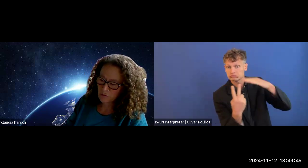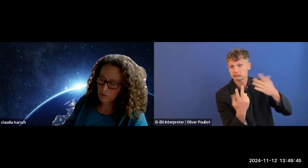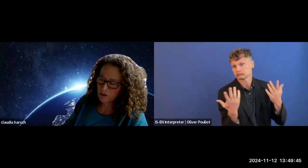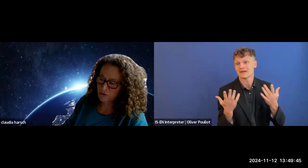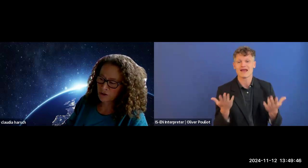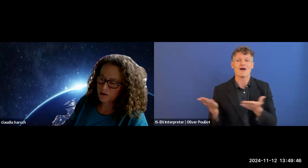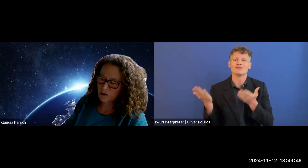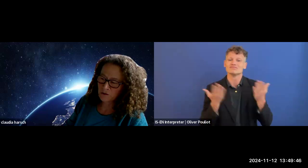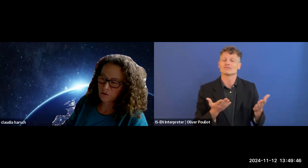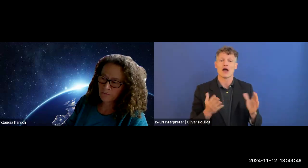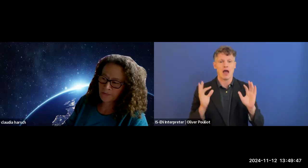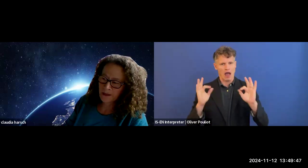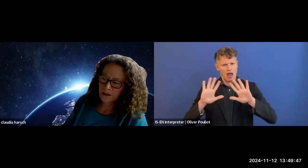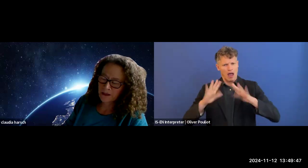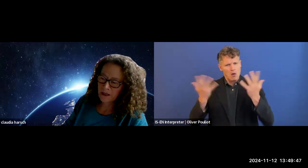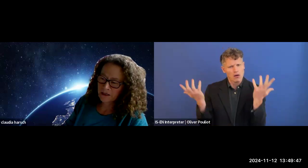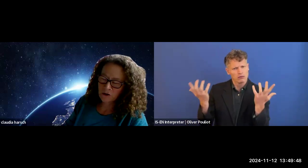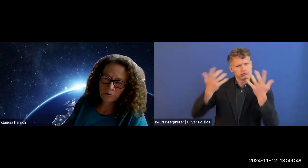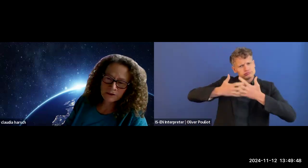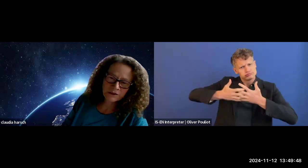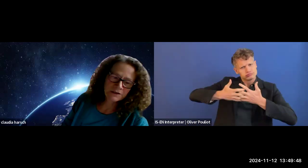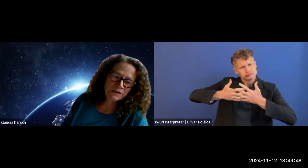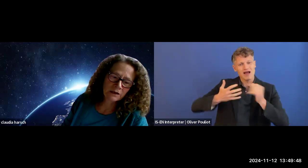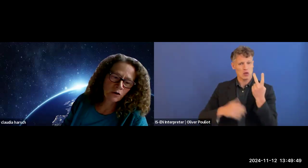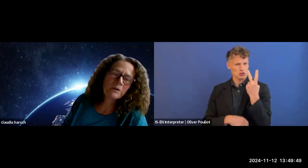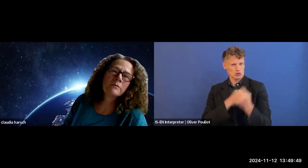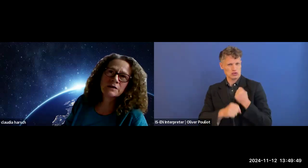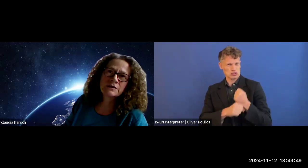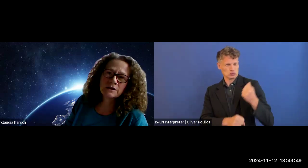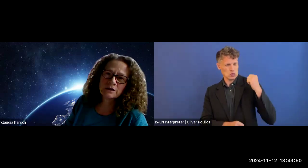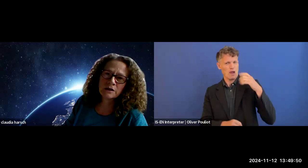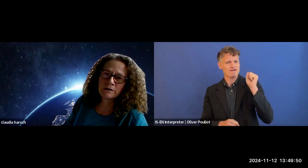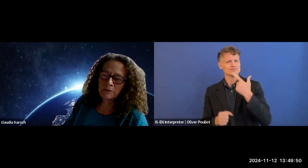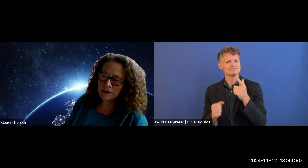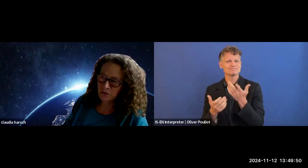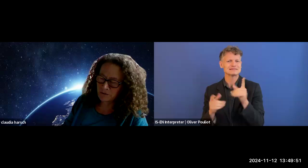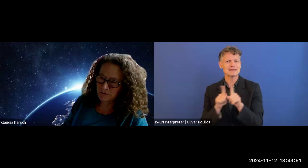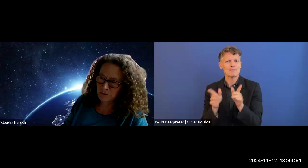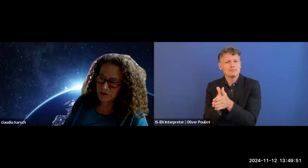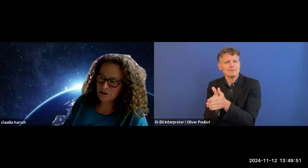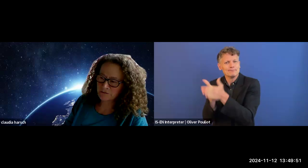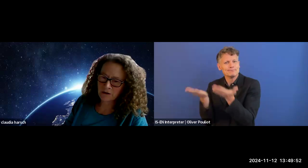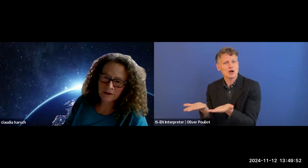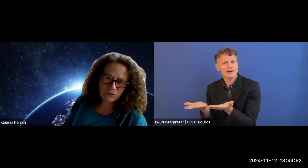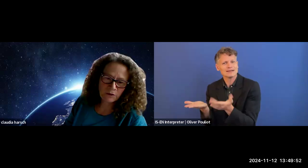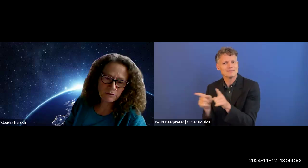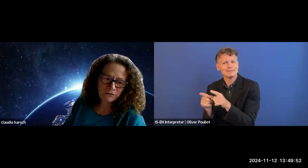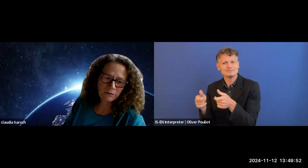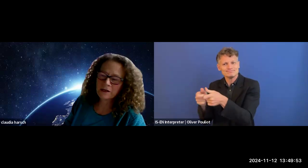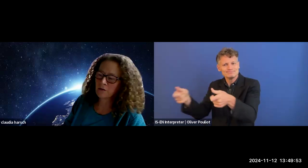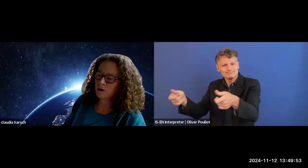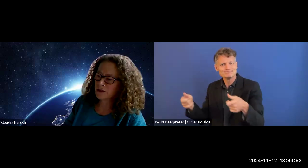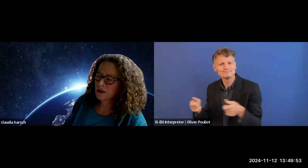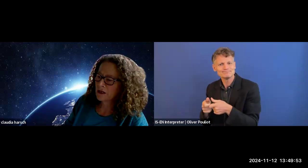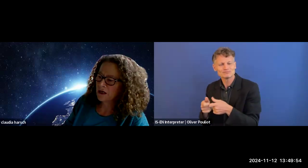Handbook, published 2 years ago, that complements the manual from the CFR that you may